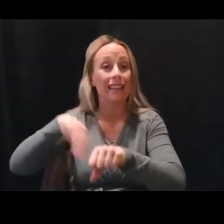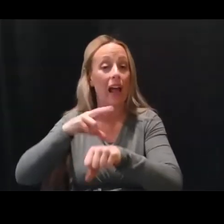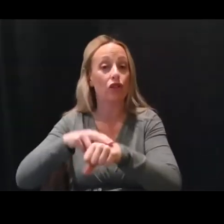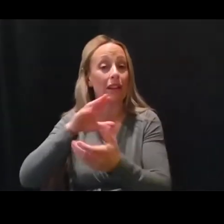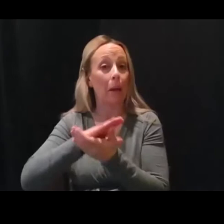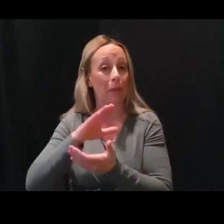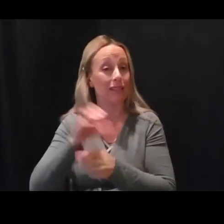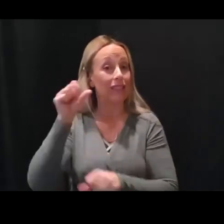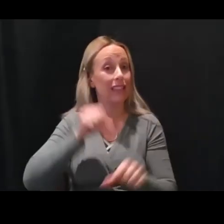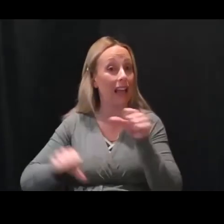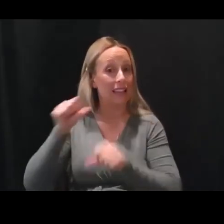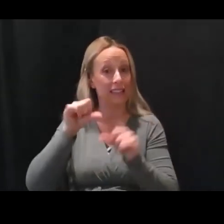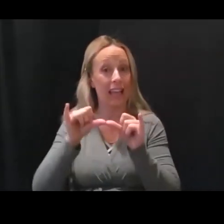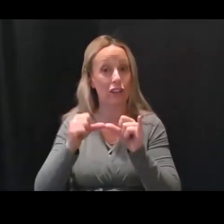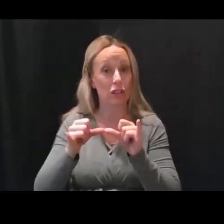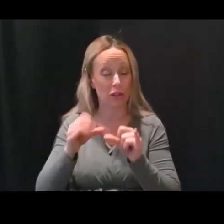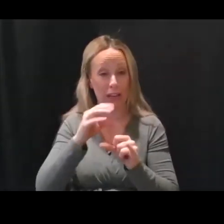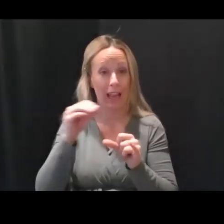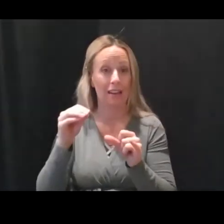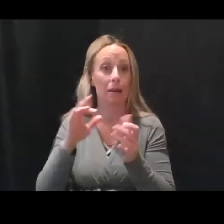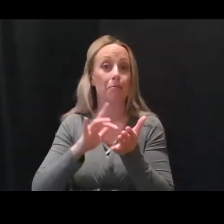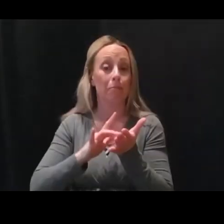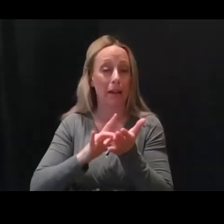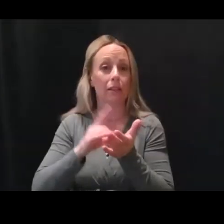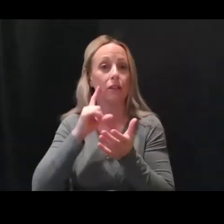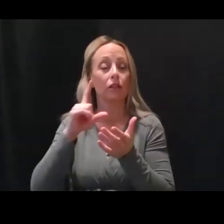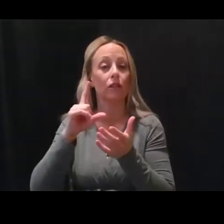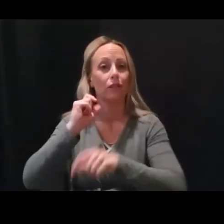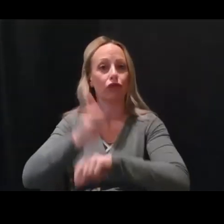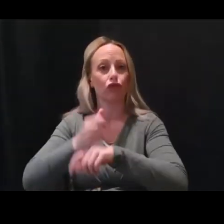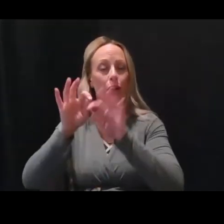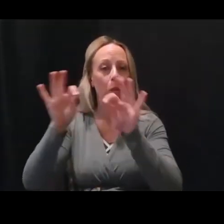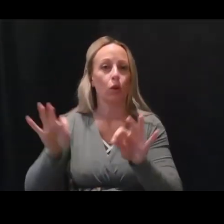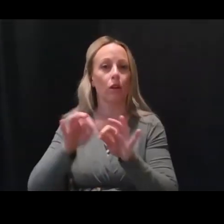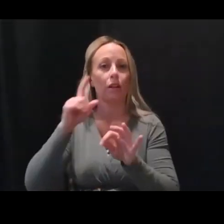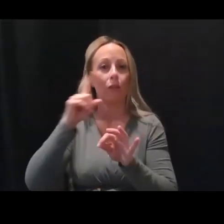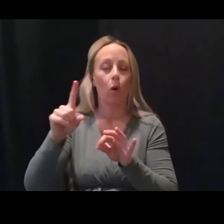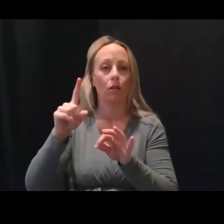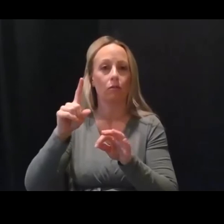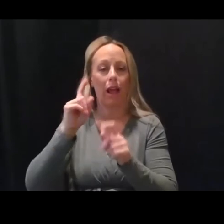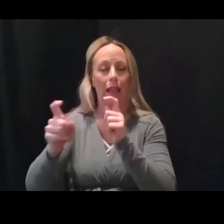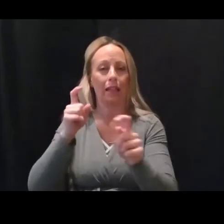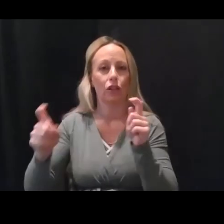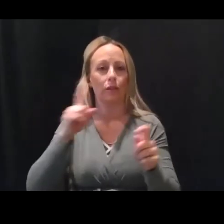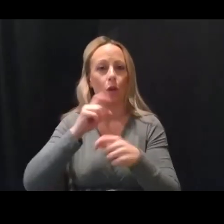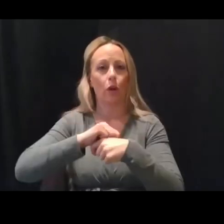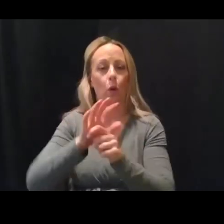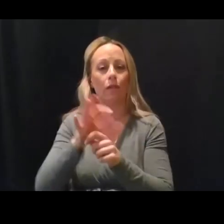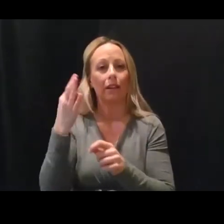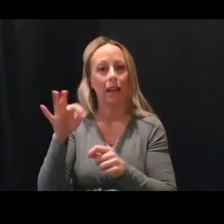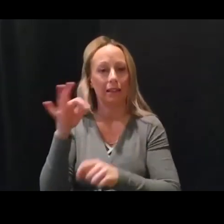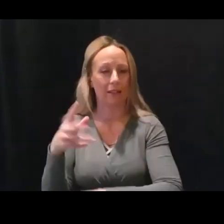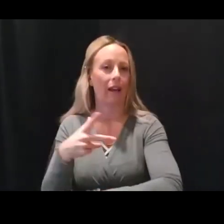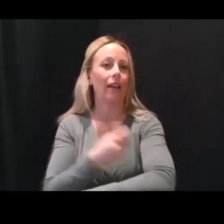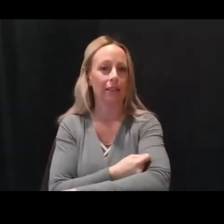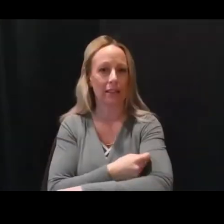Science, Engineering, and Medicine's framework for equitable allocation of COVID-19 vaccine.